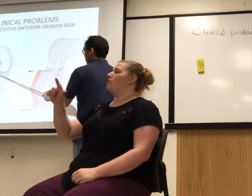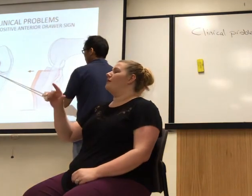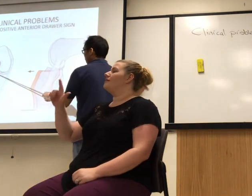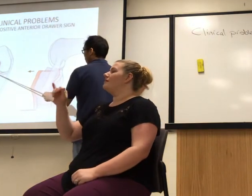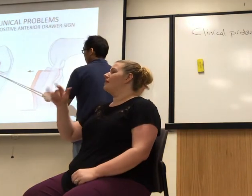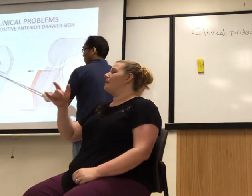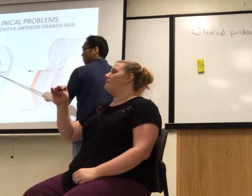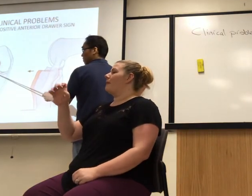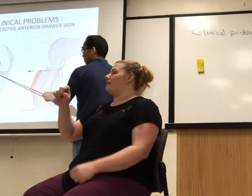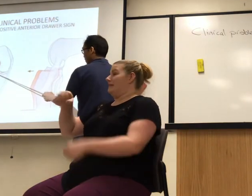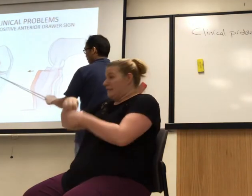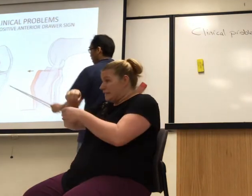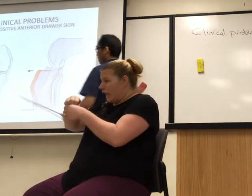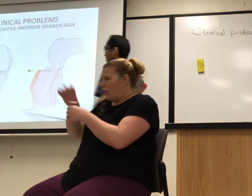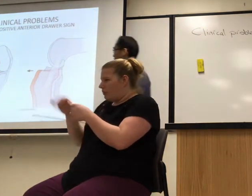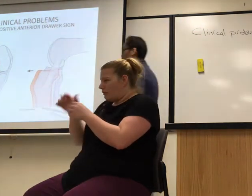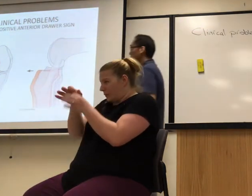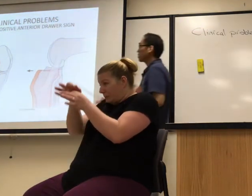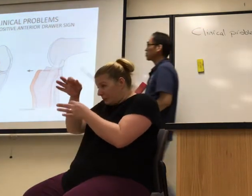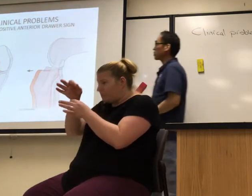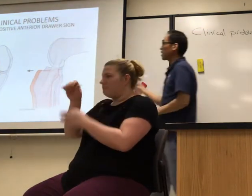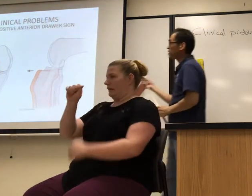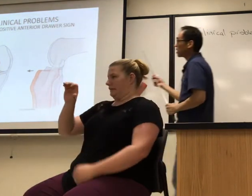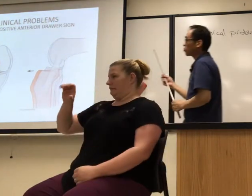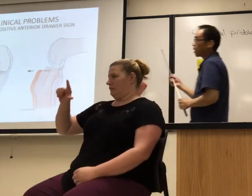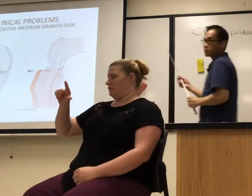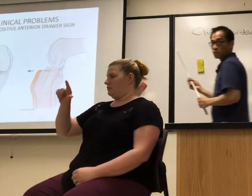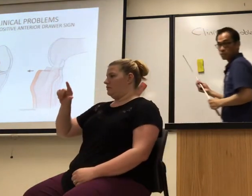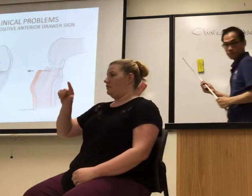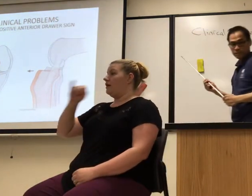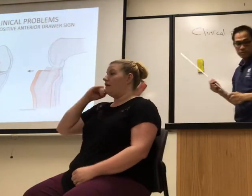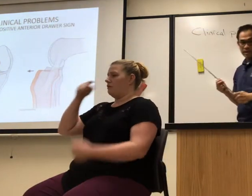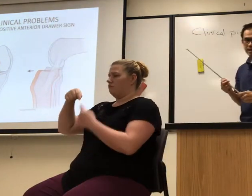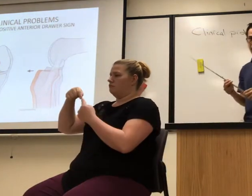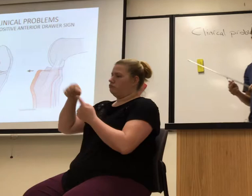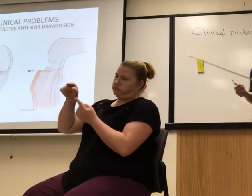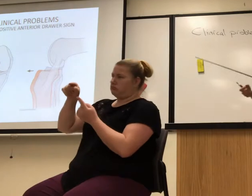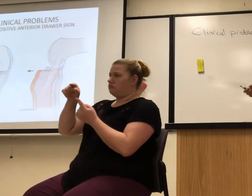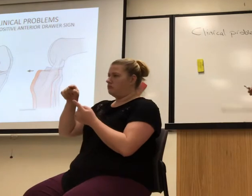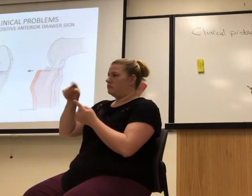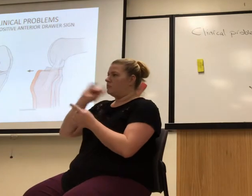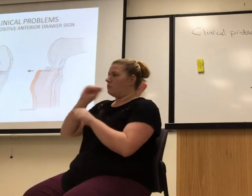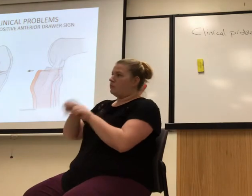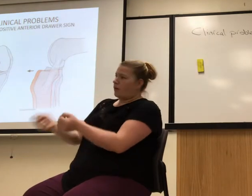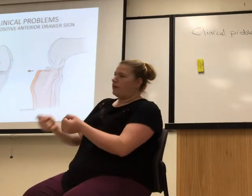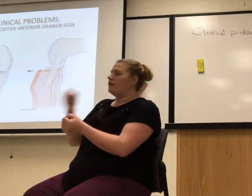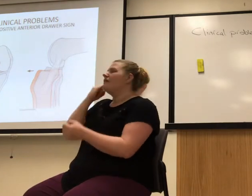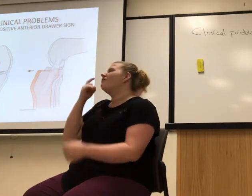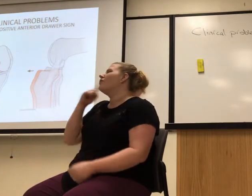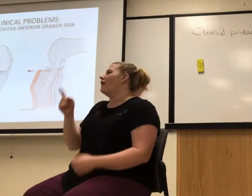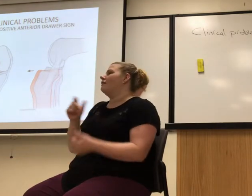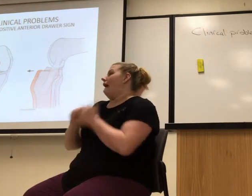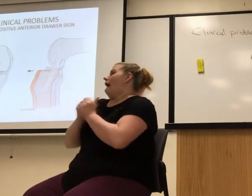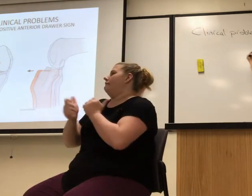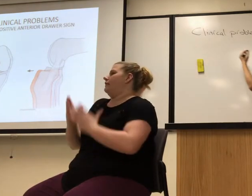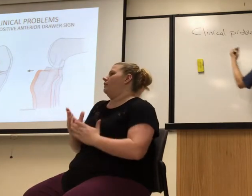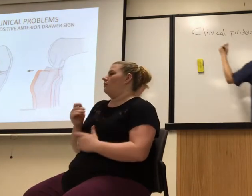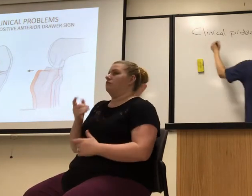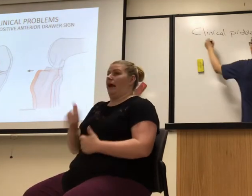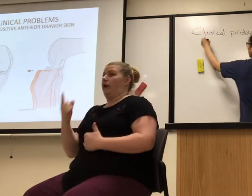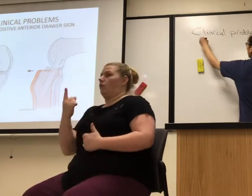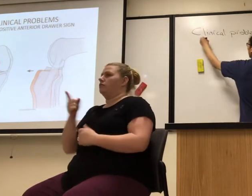That's the ACL. Okay. So when the ACL ruptures, say in an athlete or